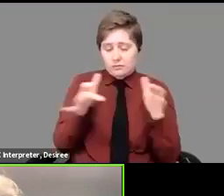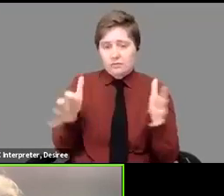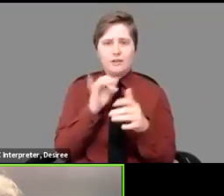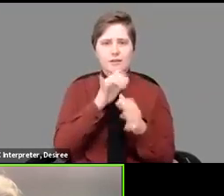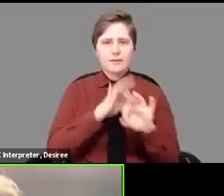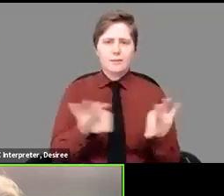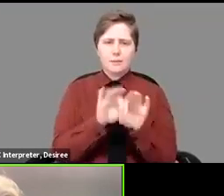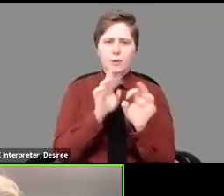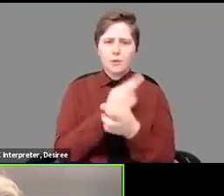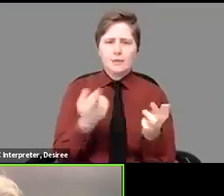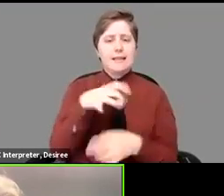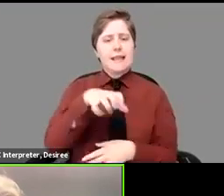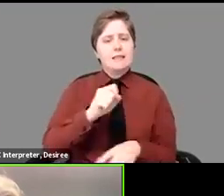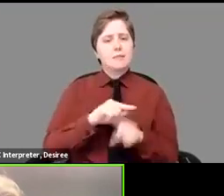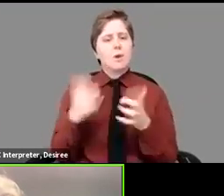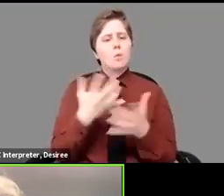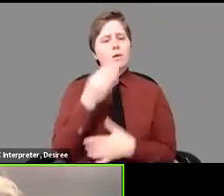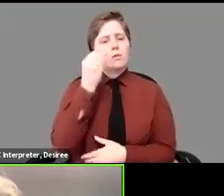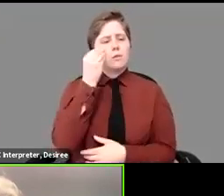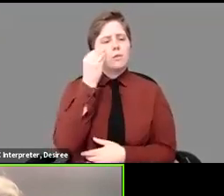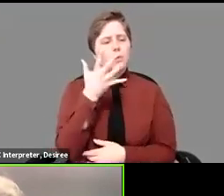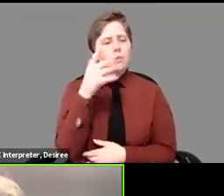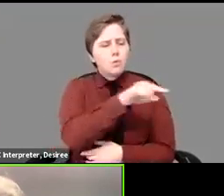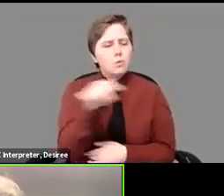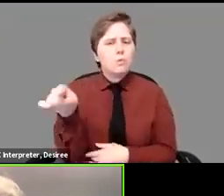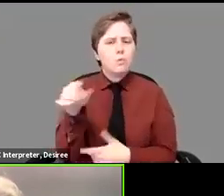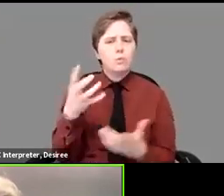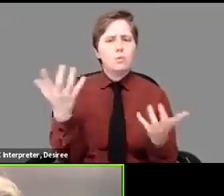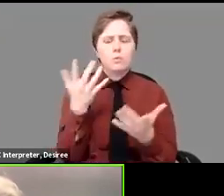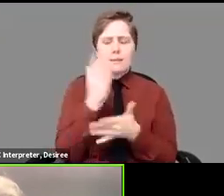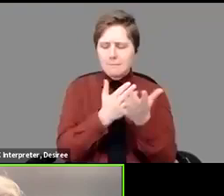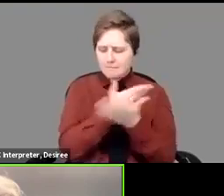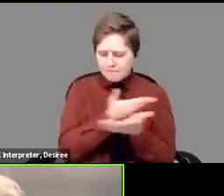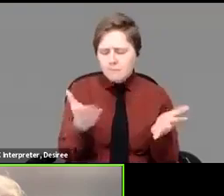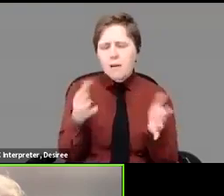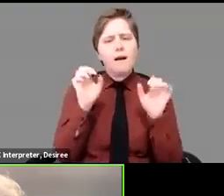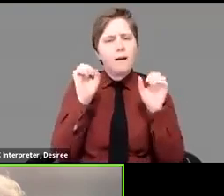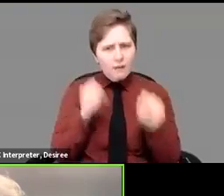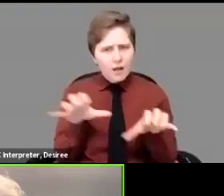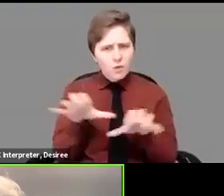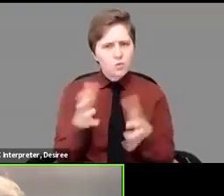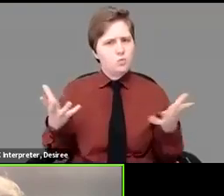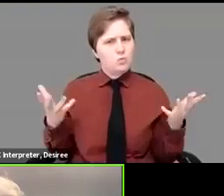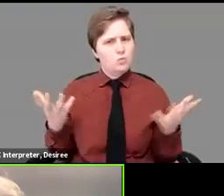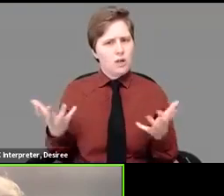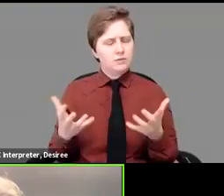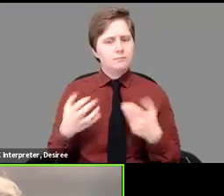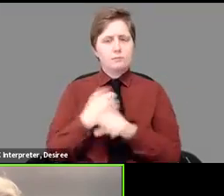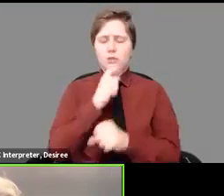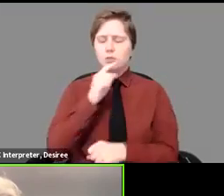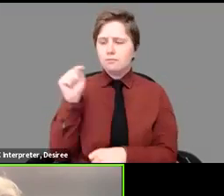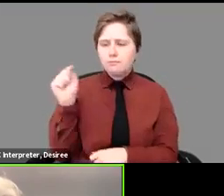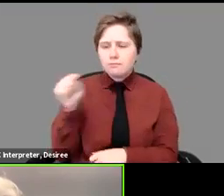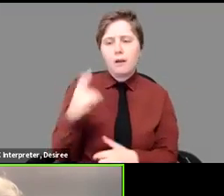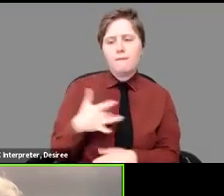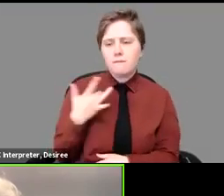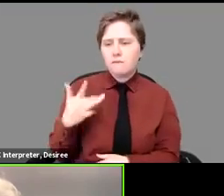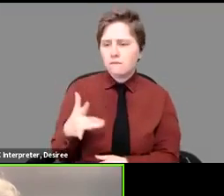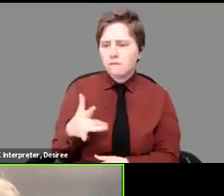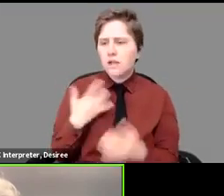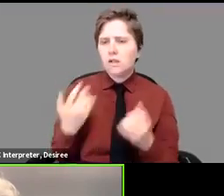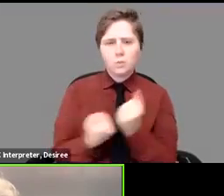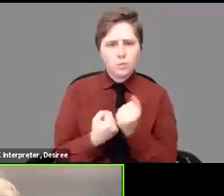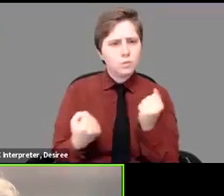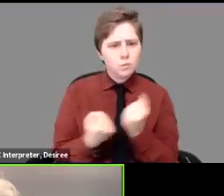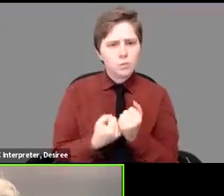important resource. But what do you tell those people? What are some of the things they can do right now to make sure that they are feeling that